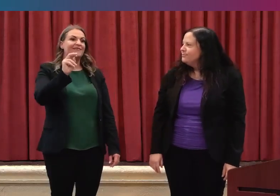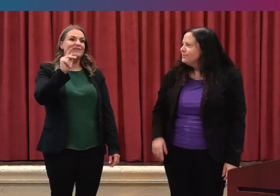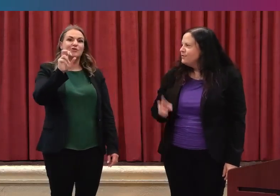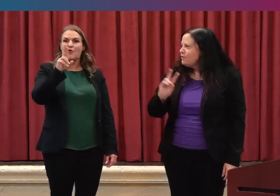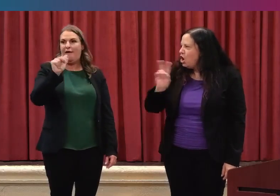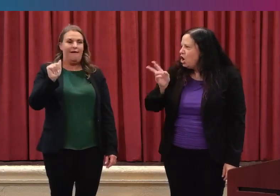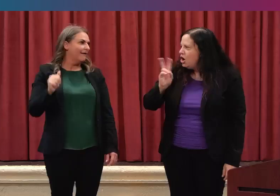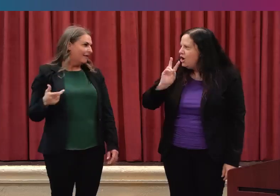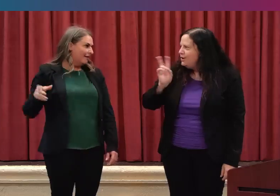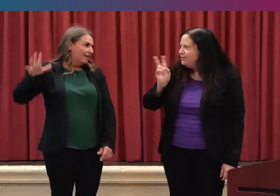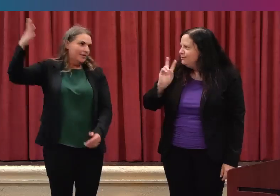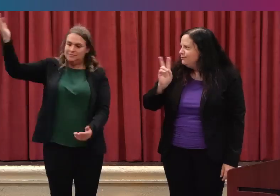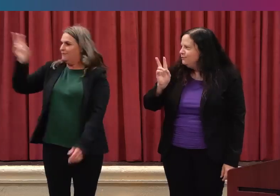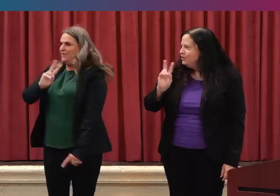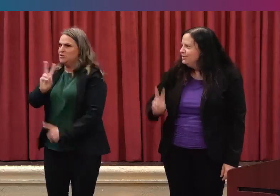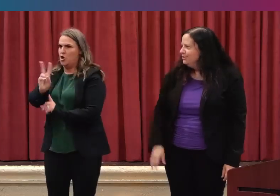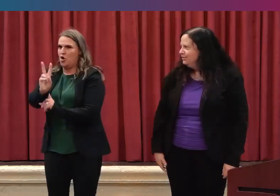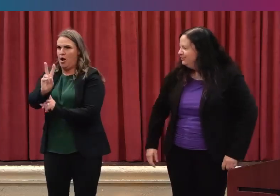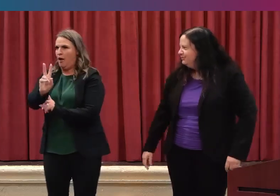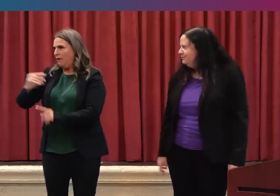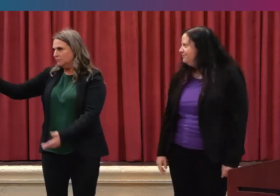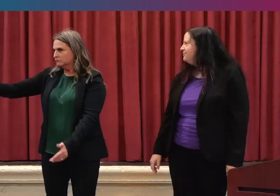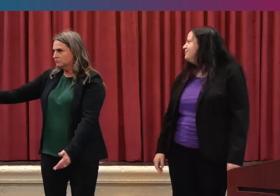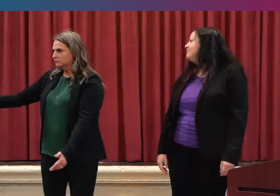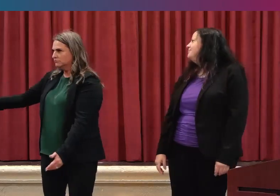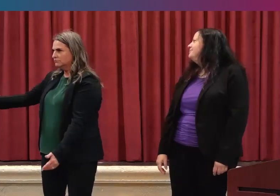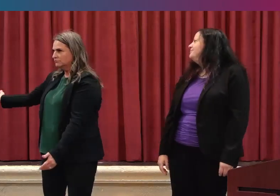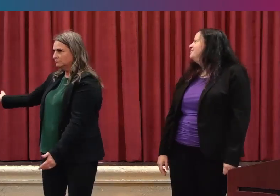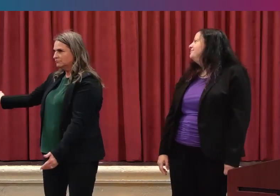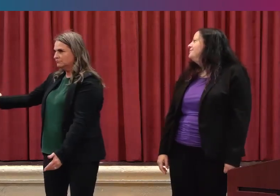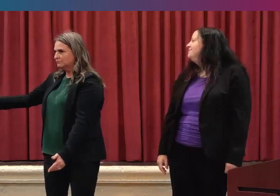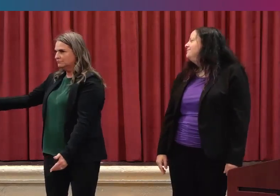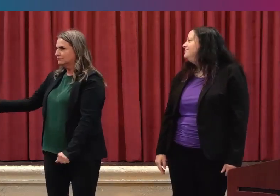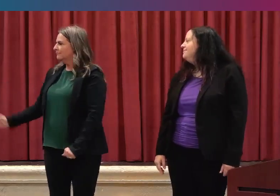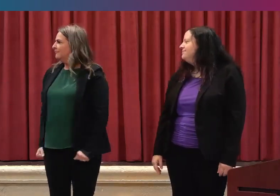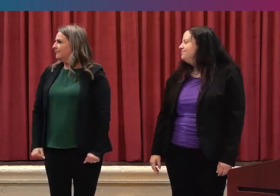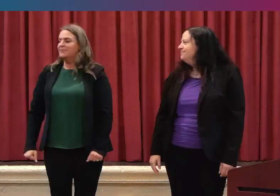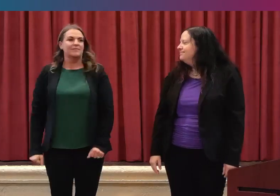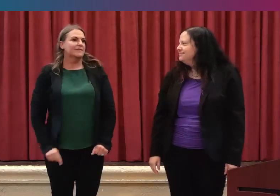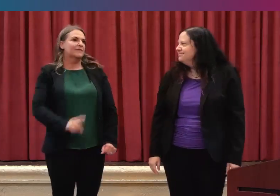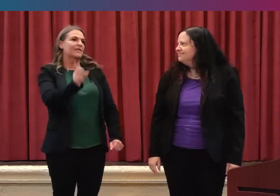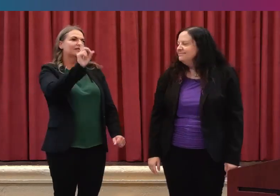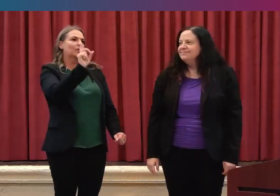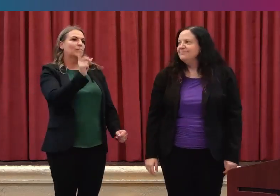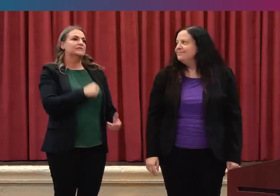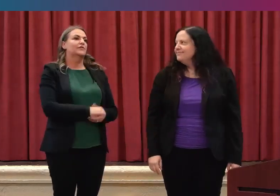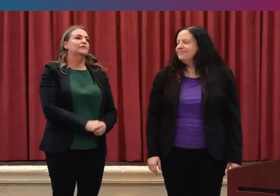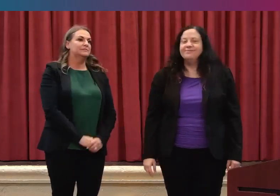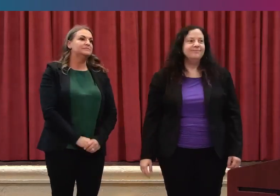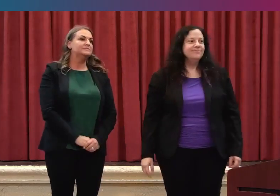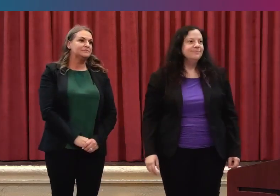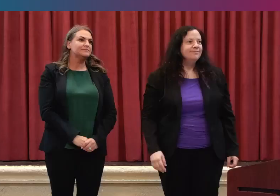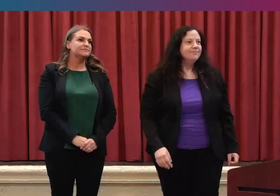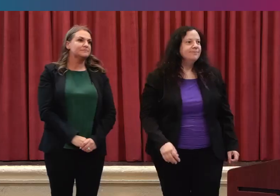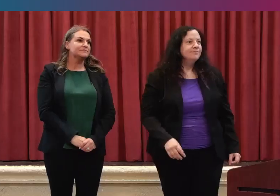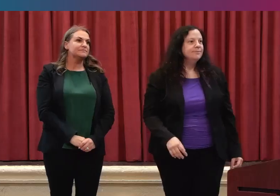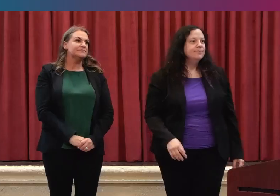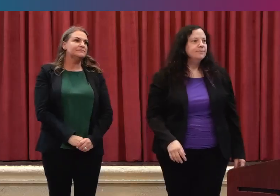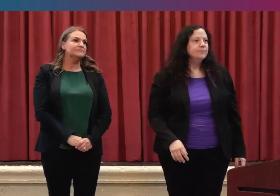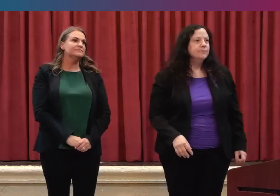Riverside, Ventura. Oh, that's the sign for Ventura, okay. And there you have it. That's the area that we